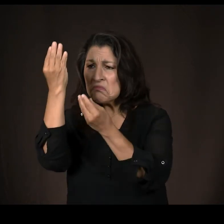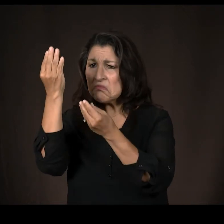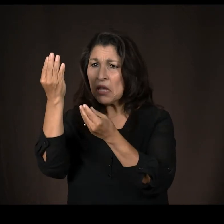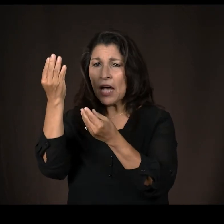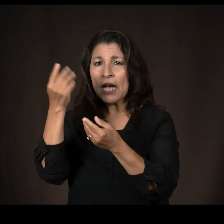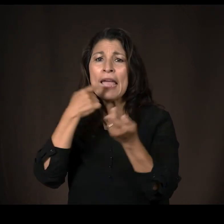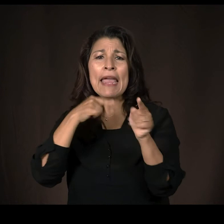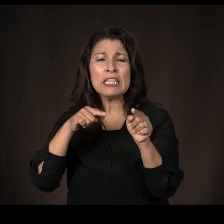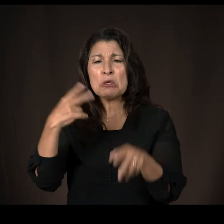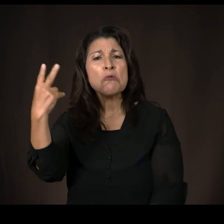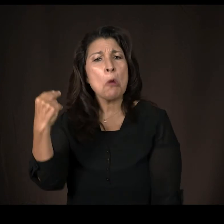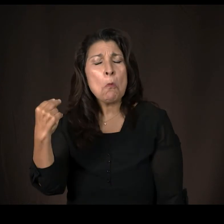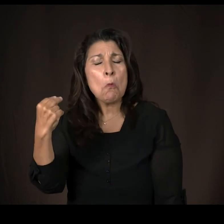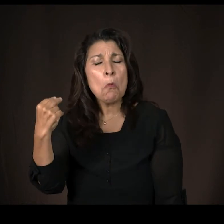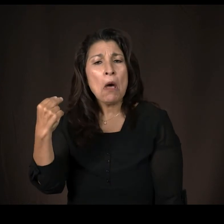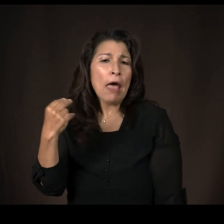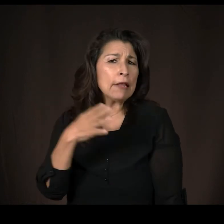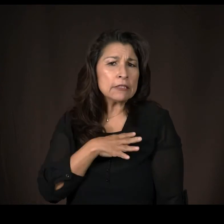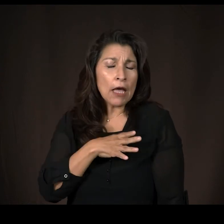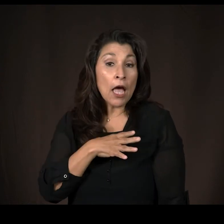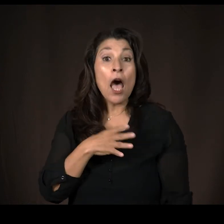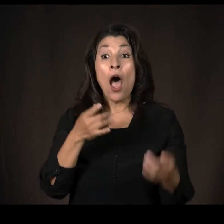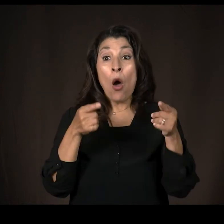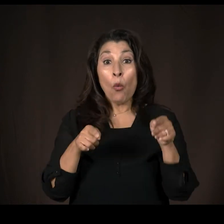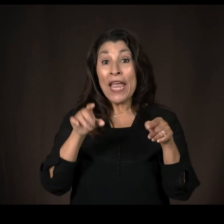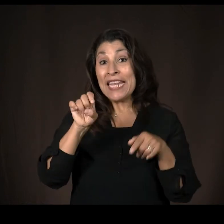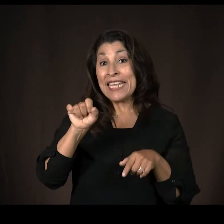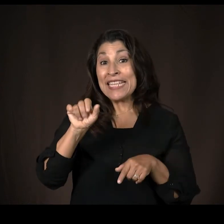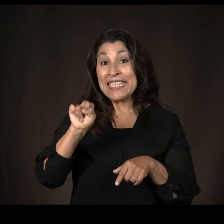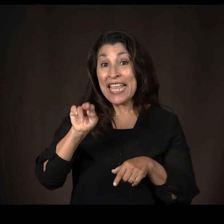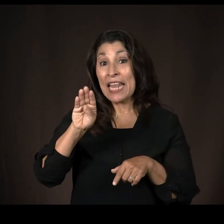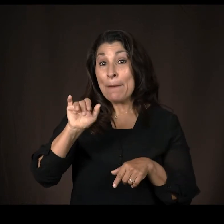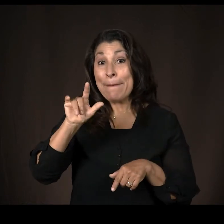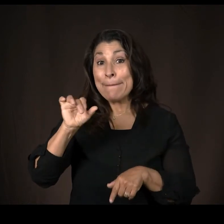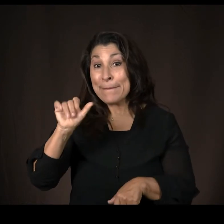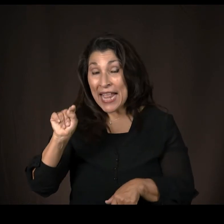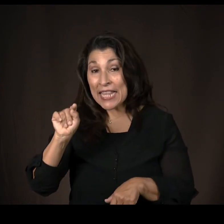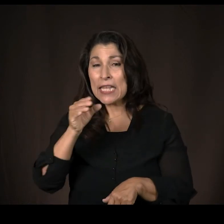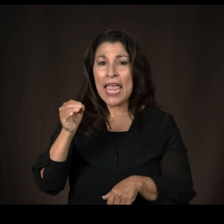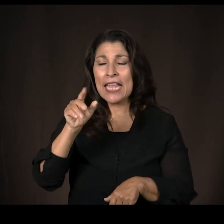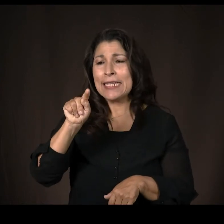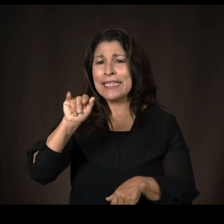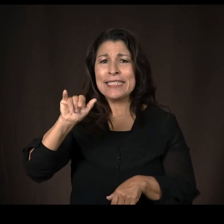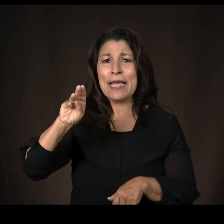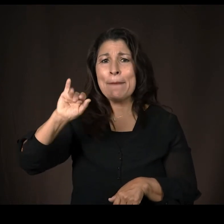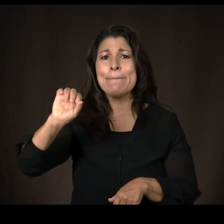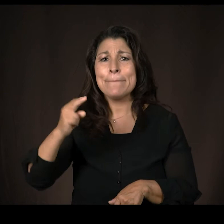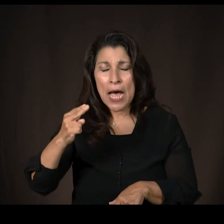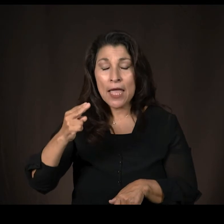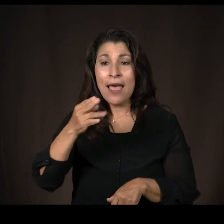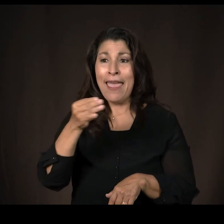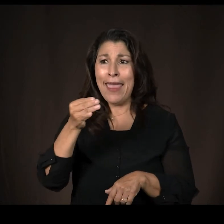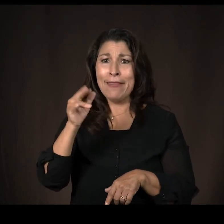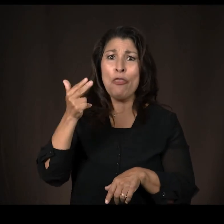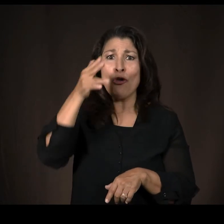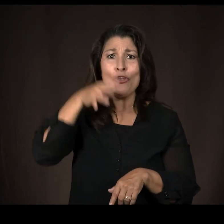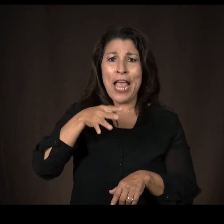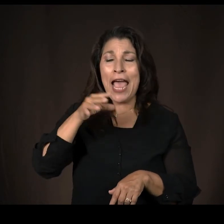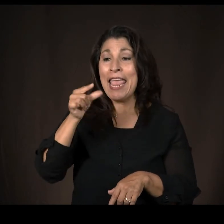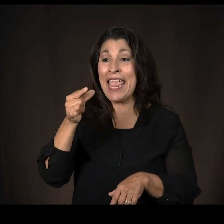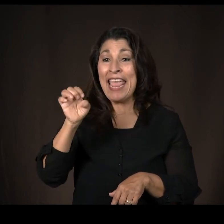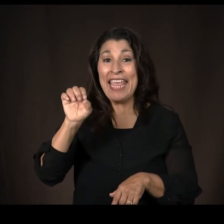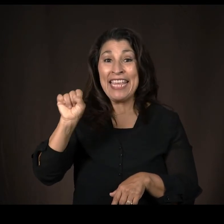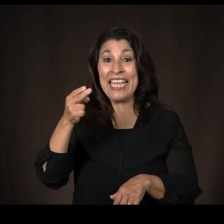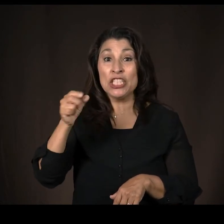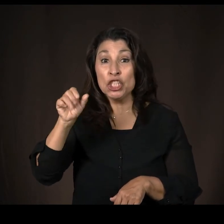and 20 of Nehemiah 2 says this, when Sanballat and Tobiah, now we've added a third guy, Geshem,